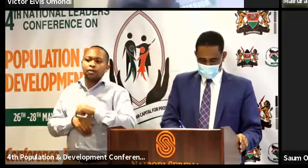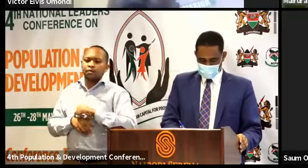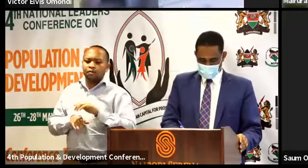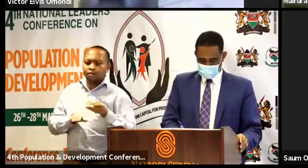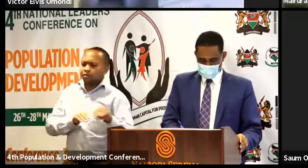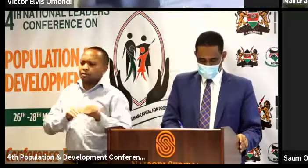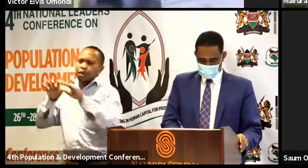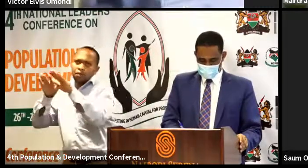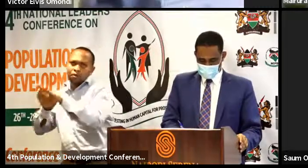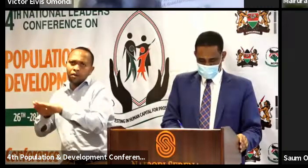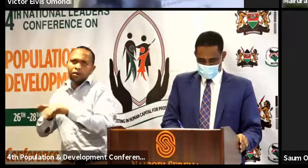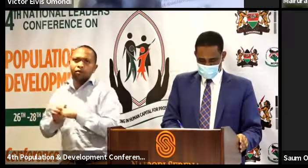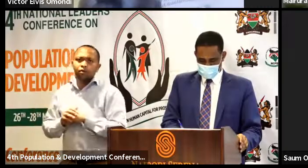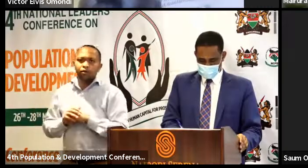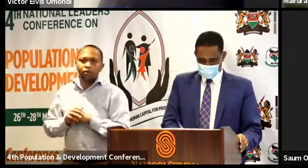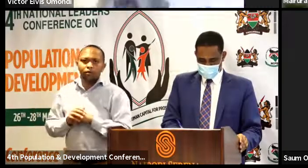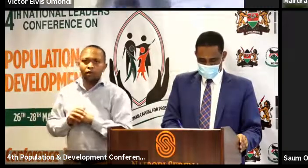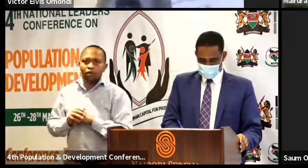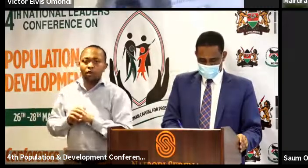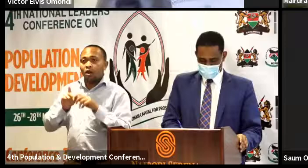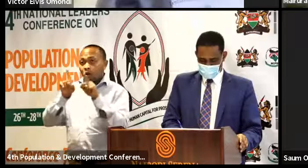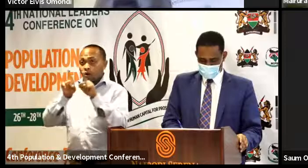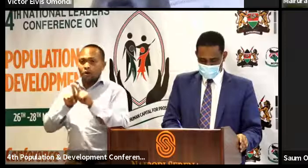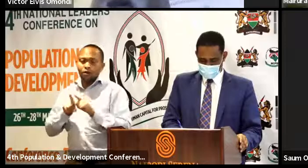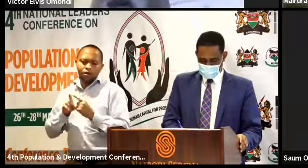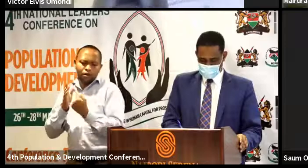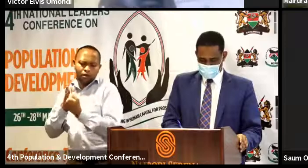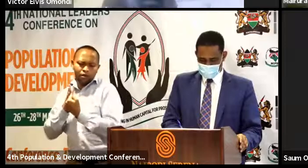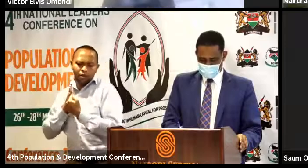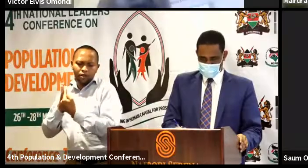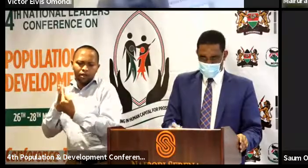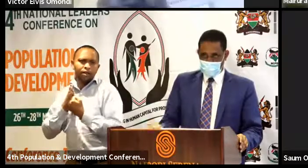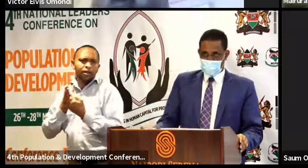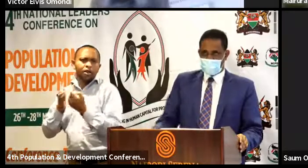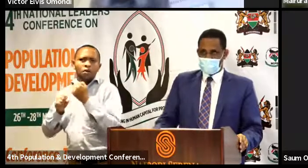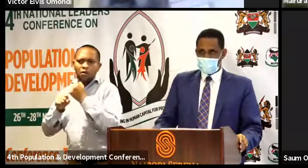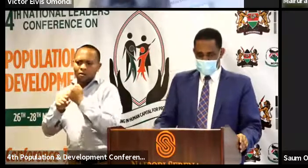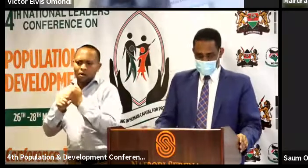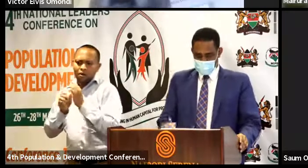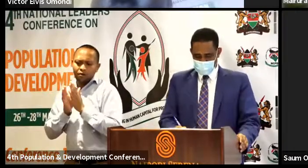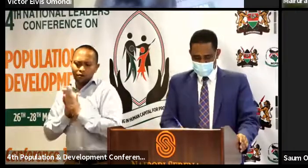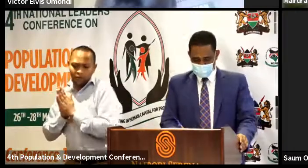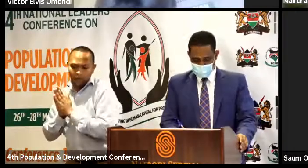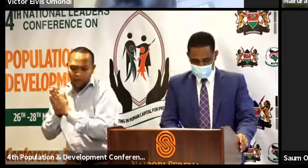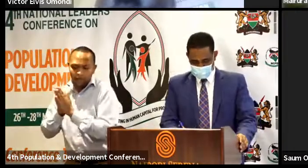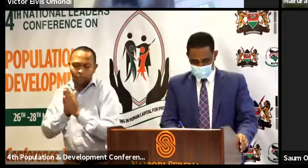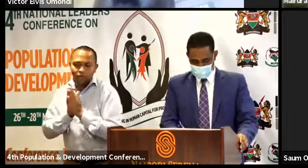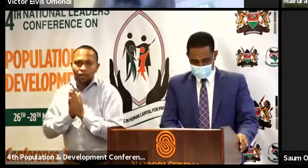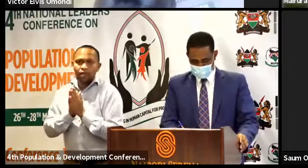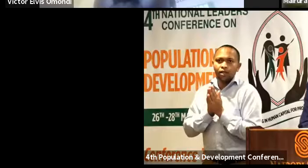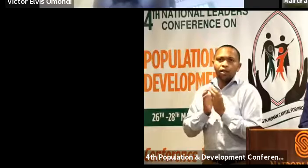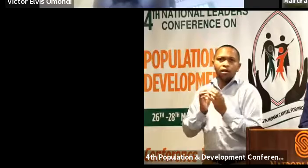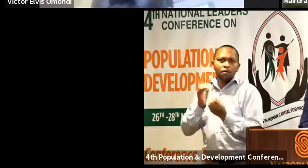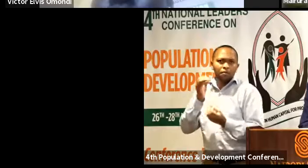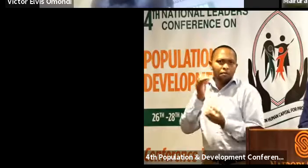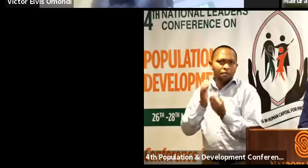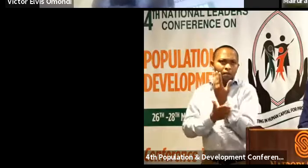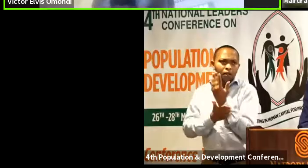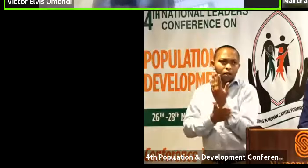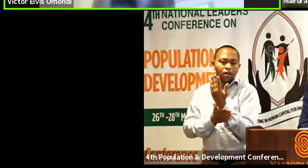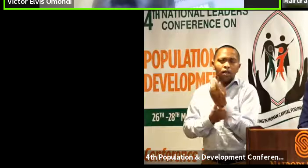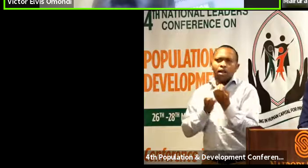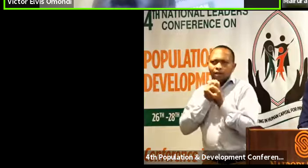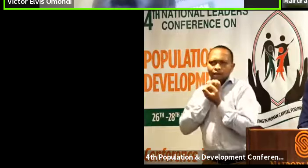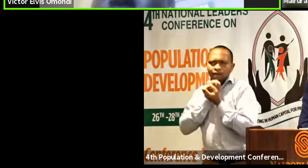settlements. And then there were issues of need for collaboration in terms of generating data